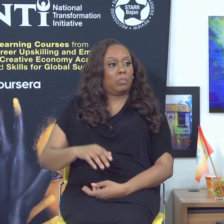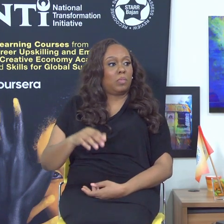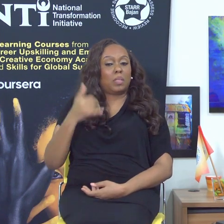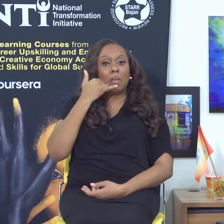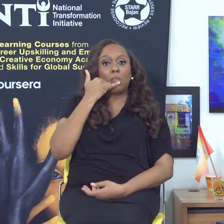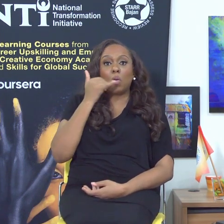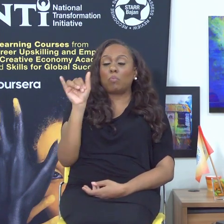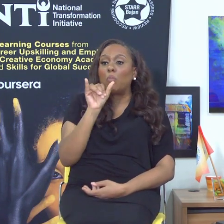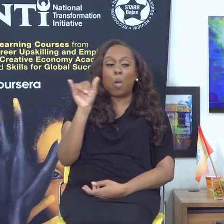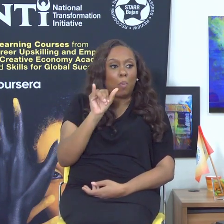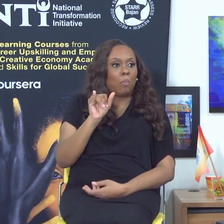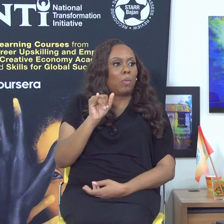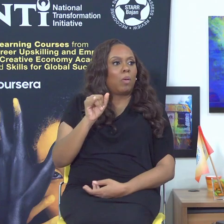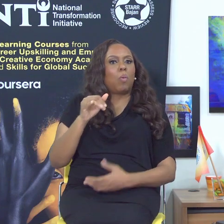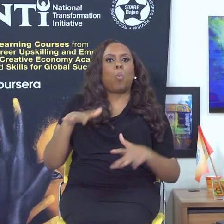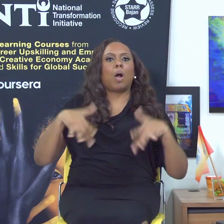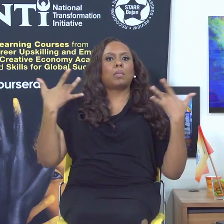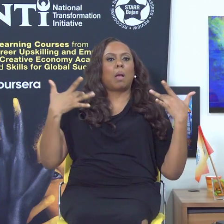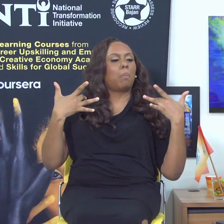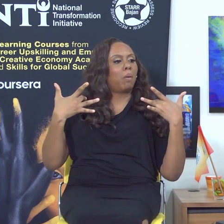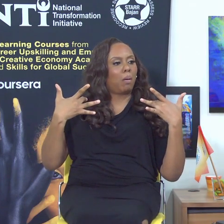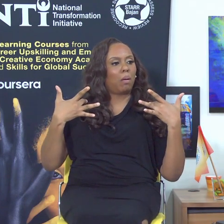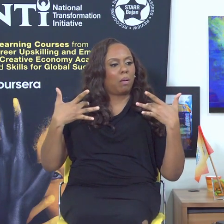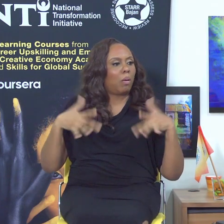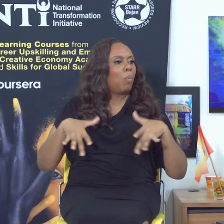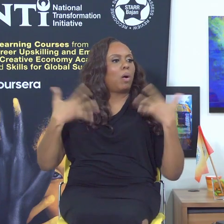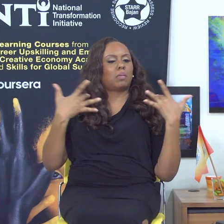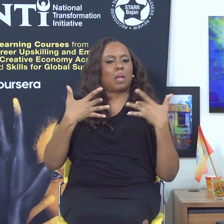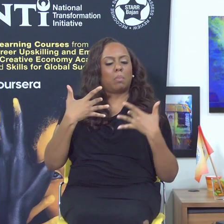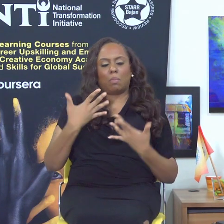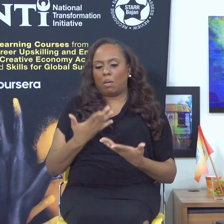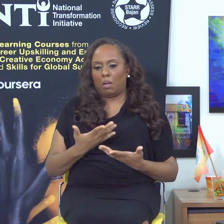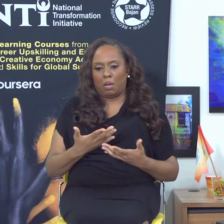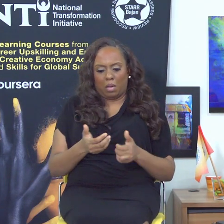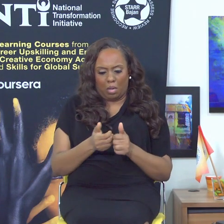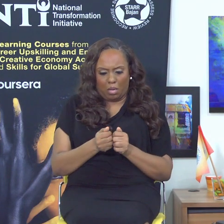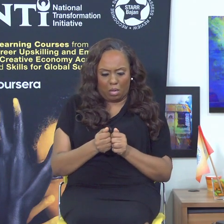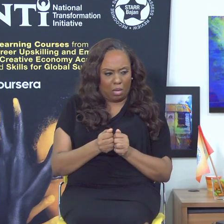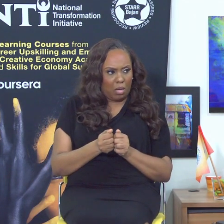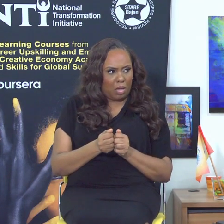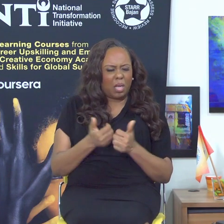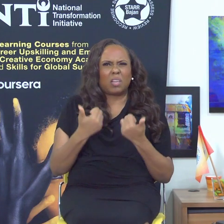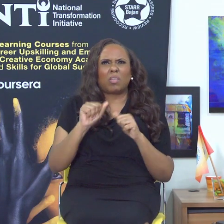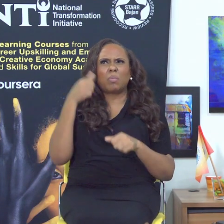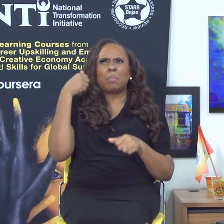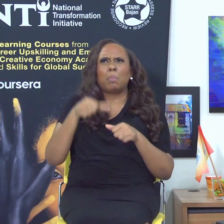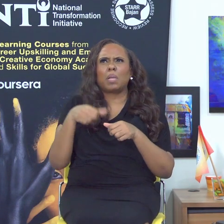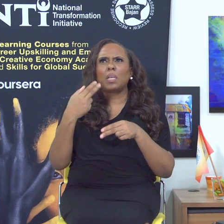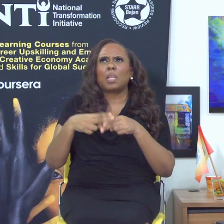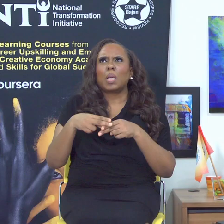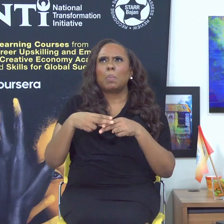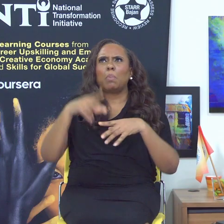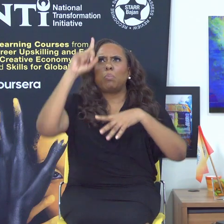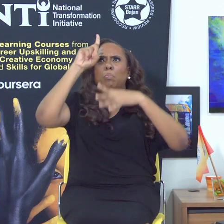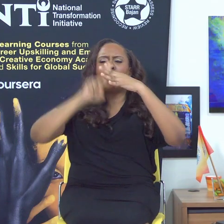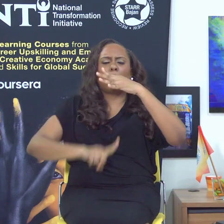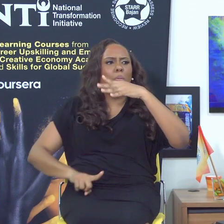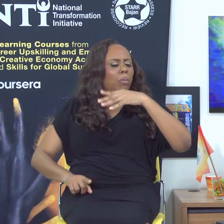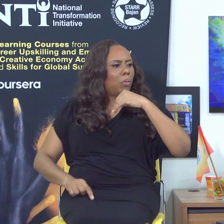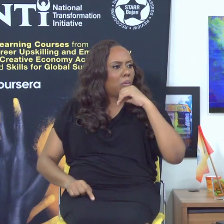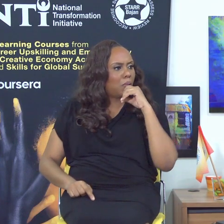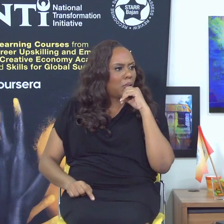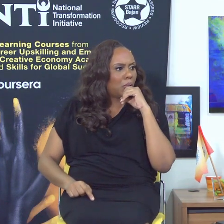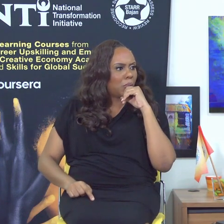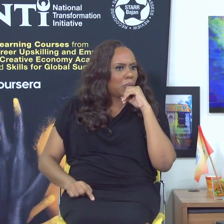on your cell phone, video call. And I'm trying to recall what the name is. It's